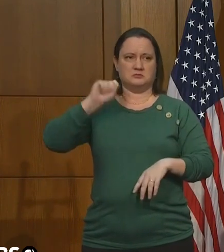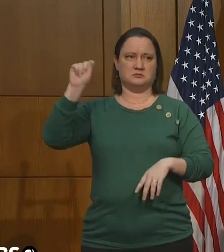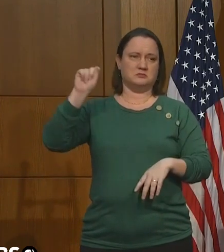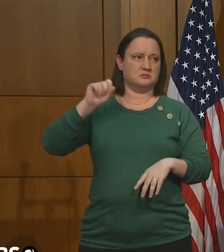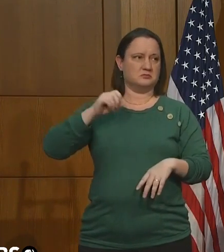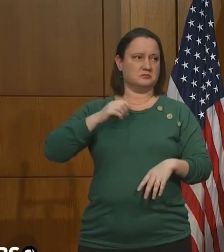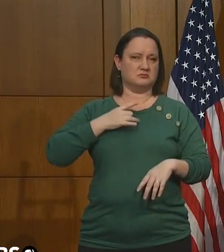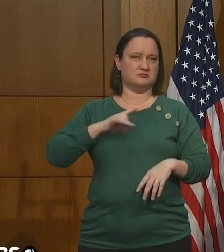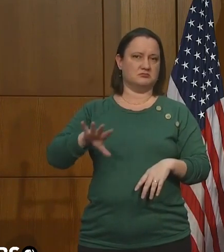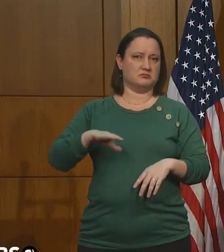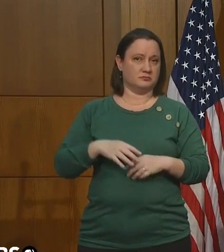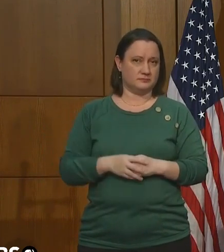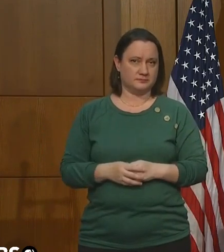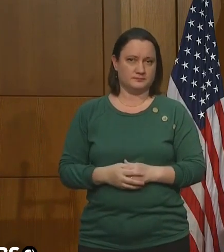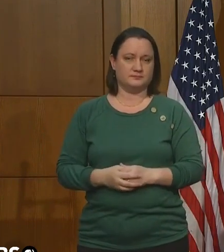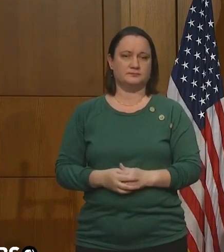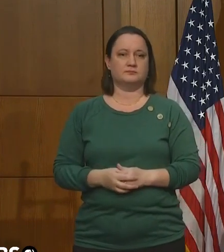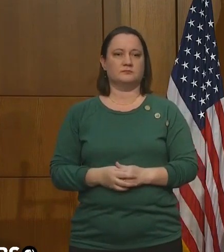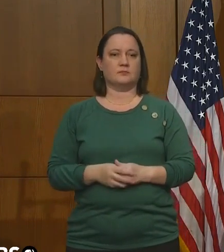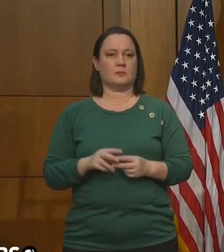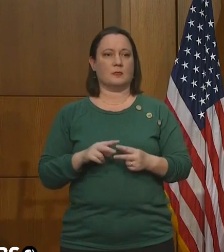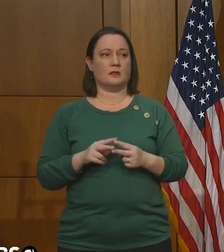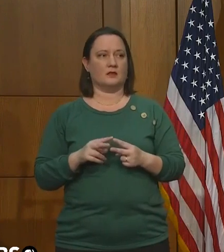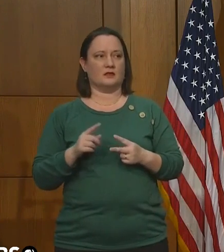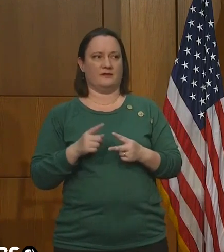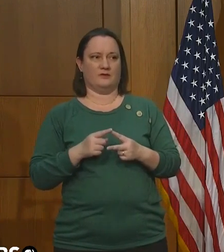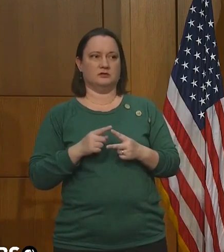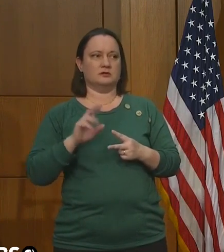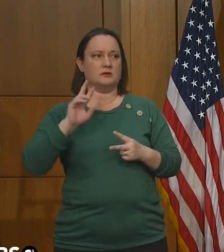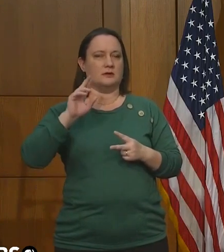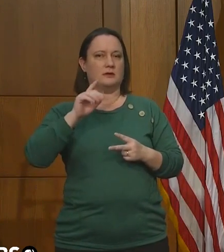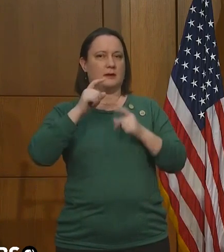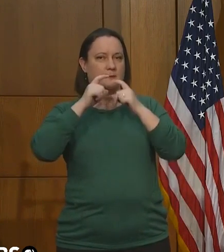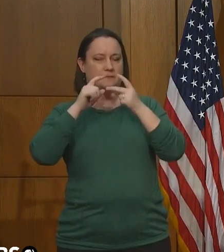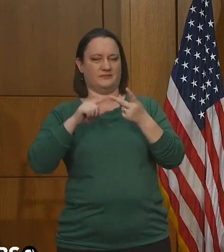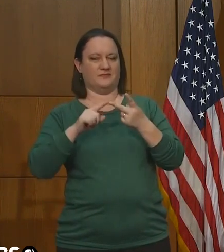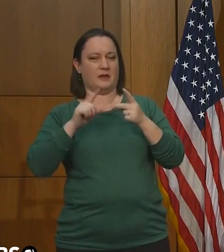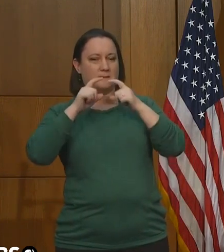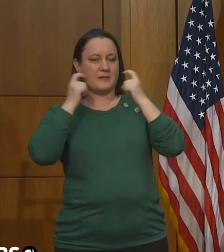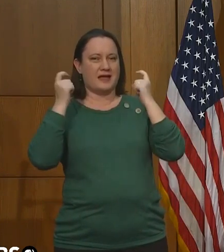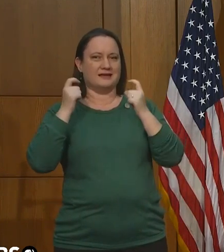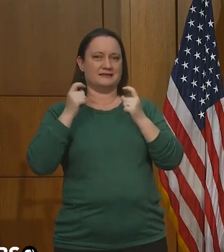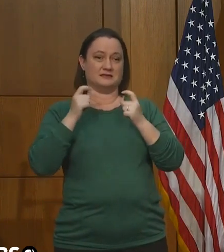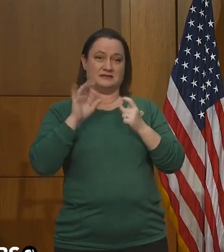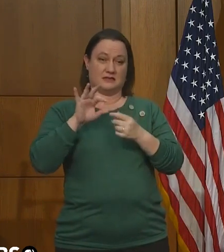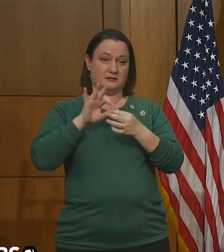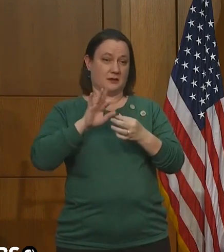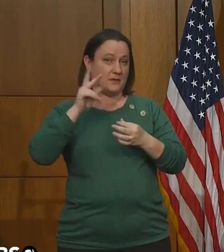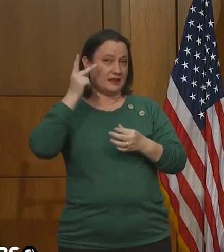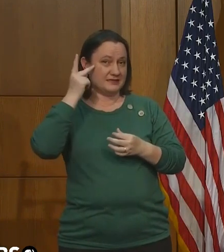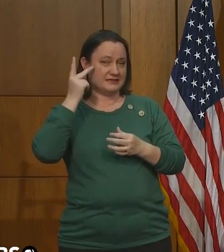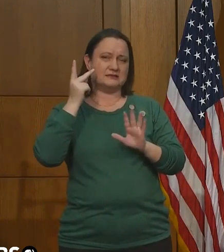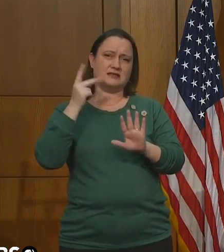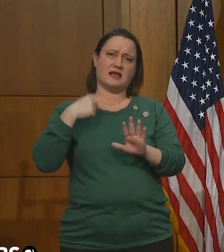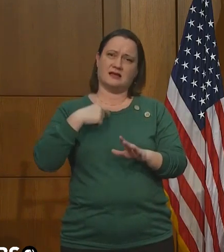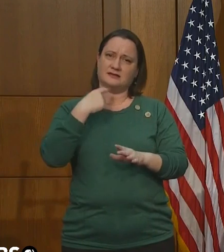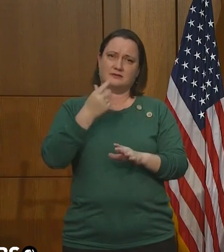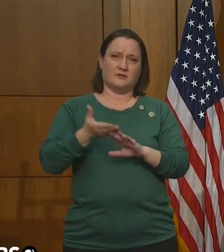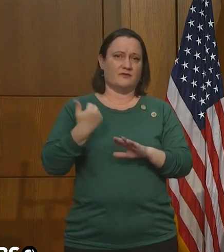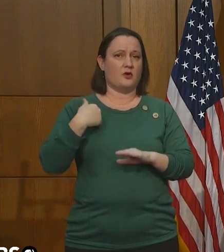of your question first. It's whether about masks being politicized. And I made the point earlier, Ben, that we need to get the politics out of this.